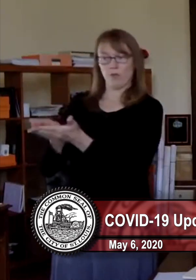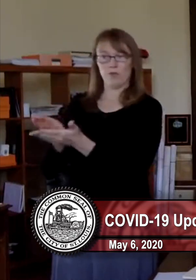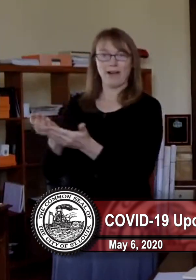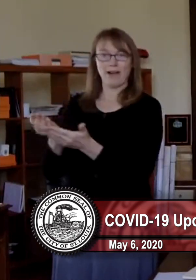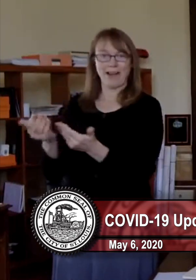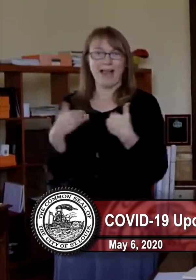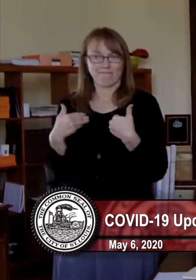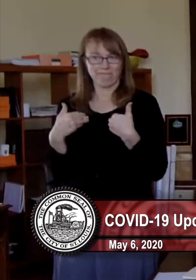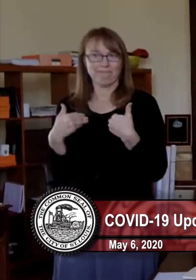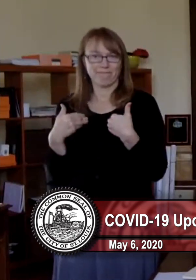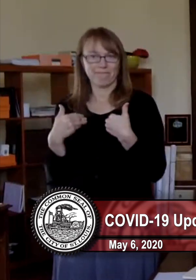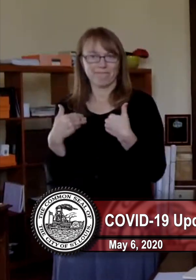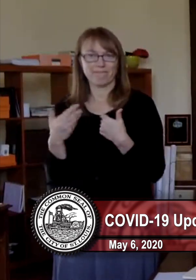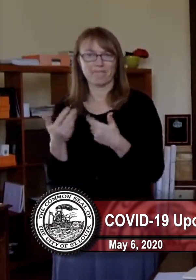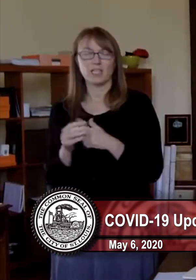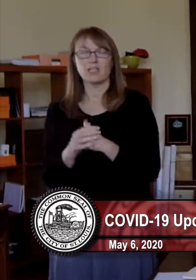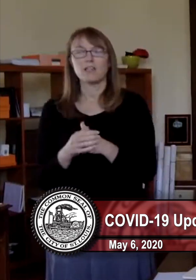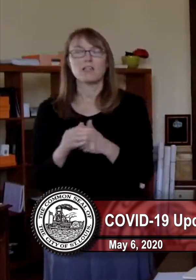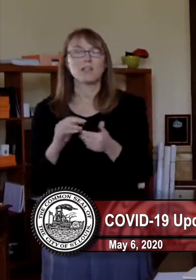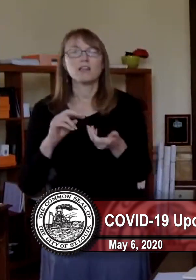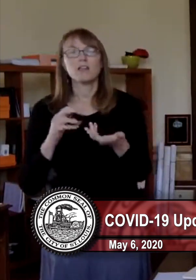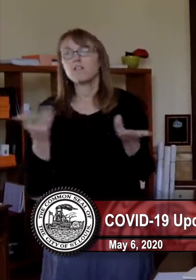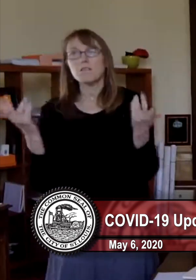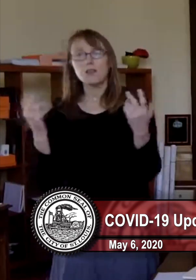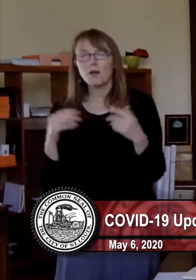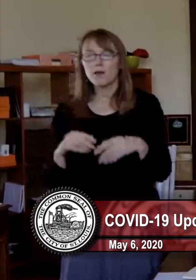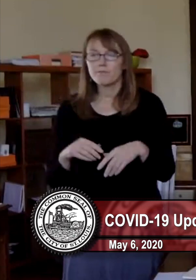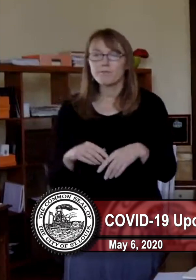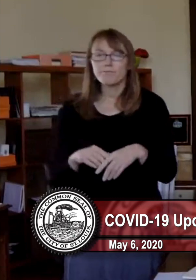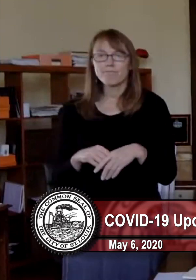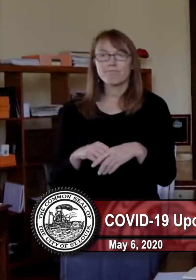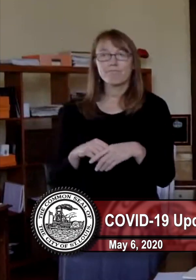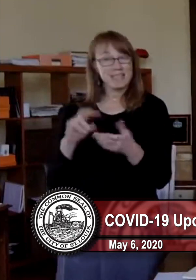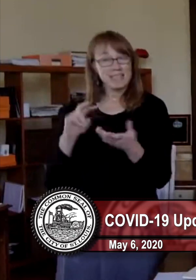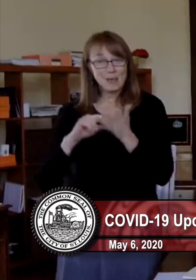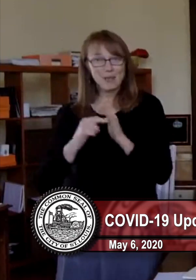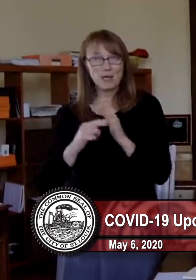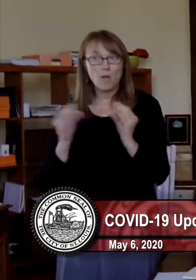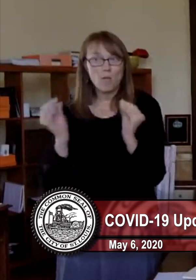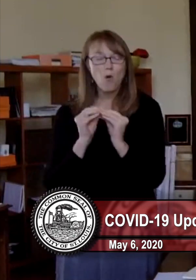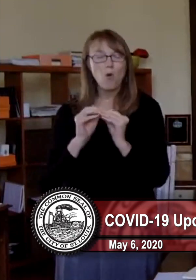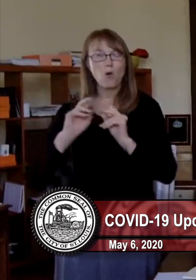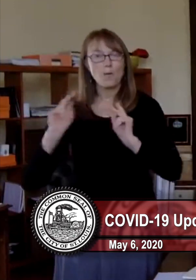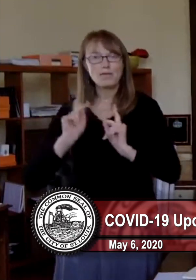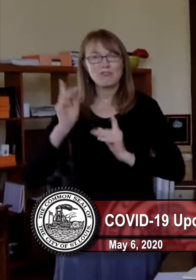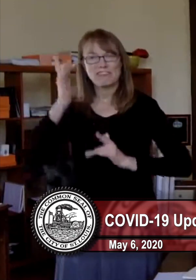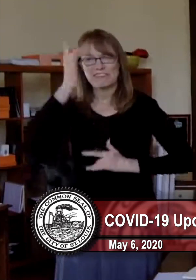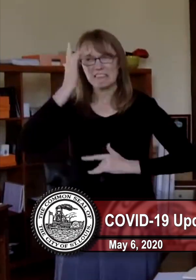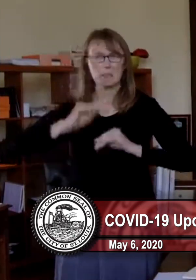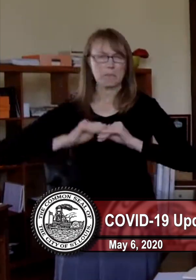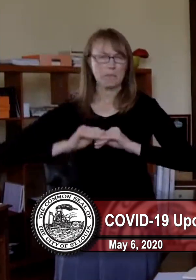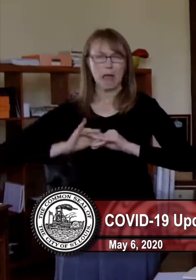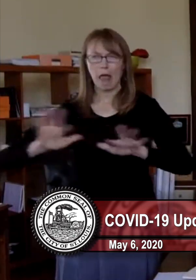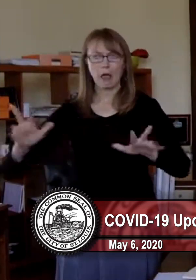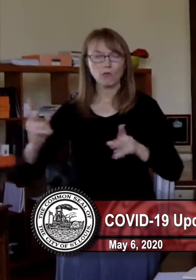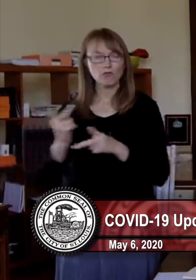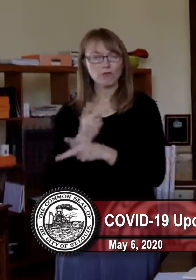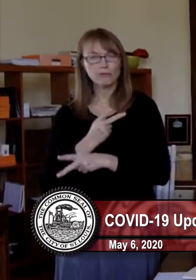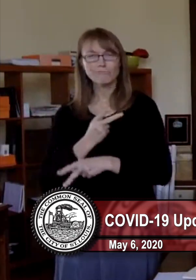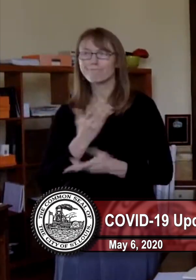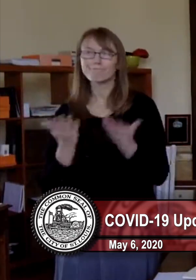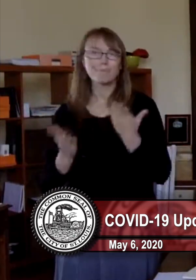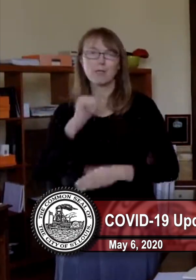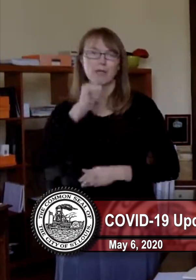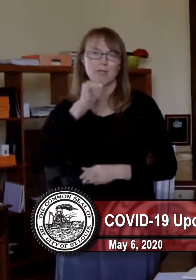new cases that we've now been able to test. They have probably already been out there, but because of very limited testing, we haven't been able